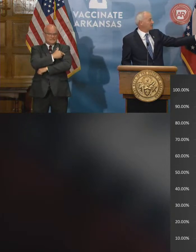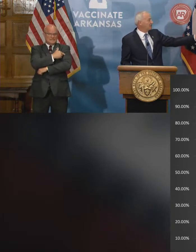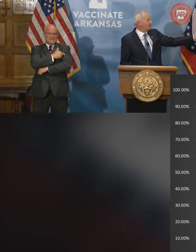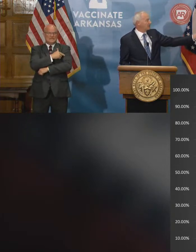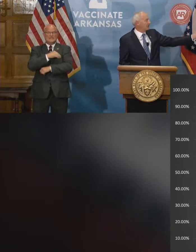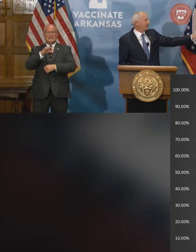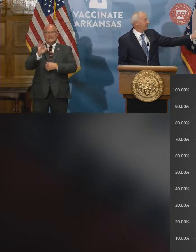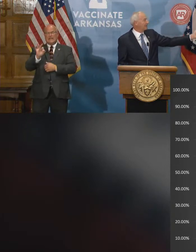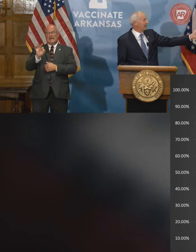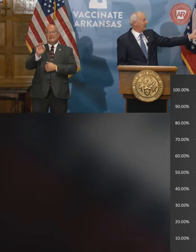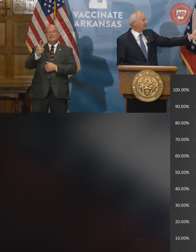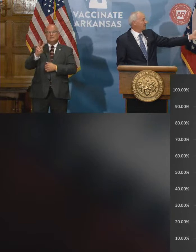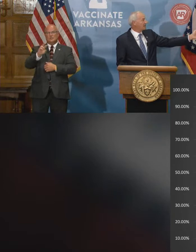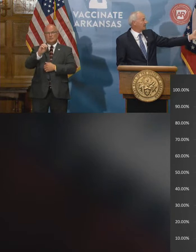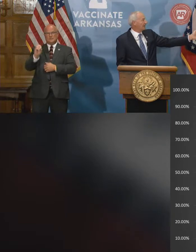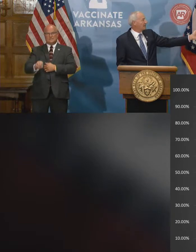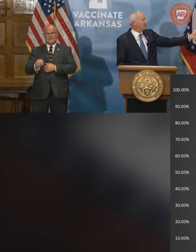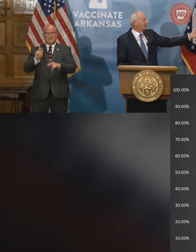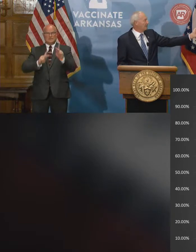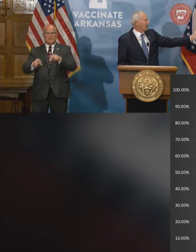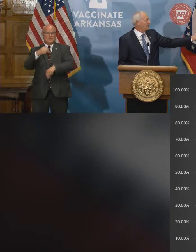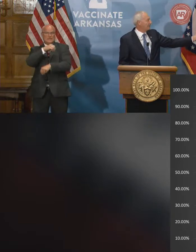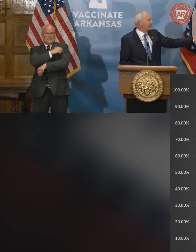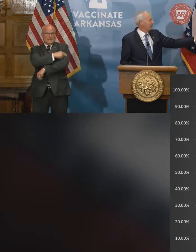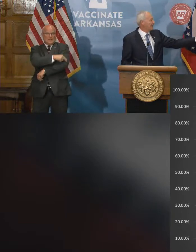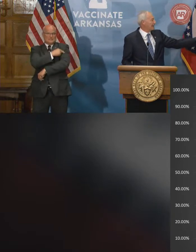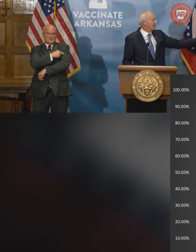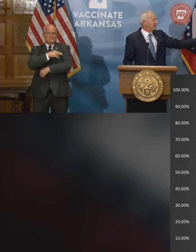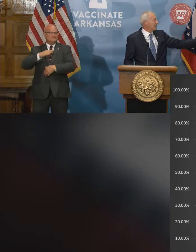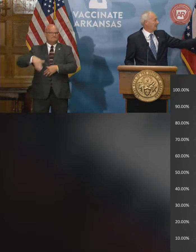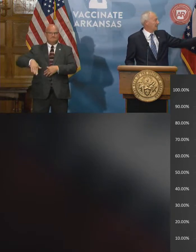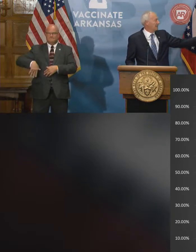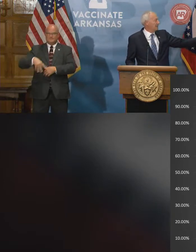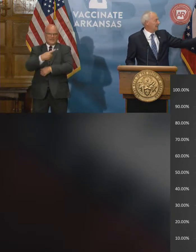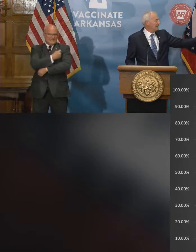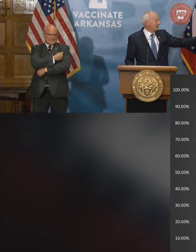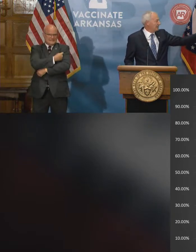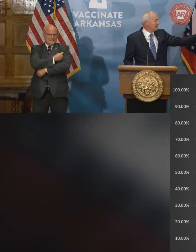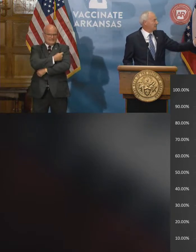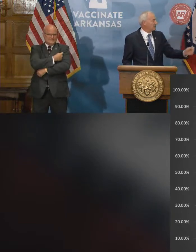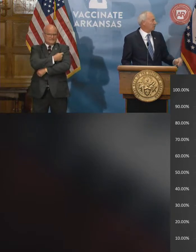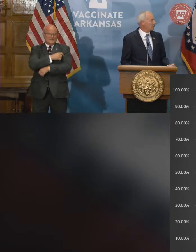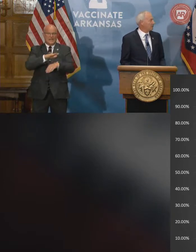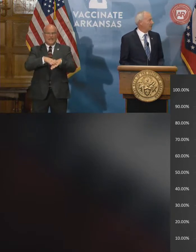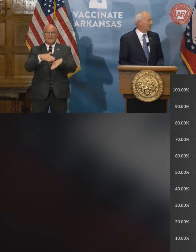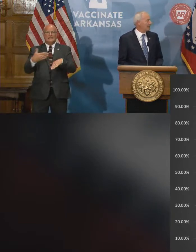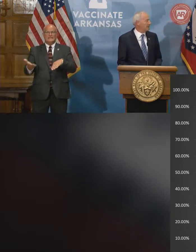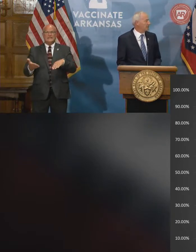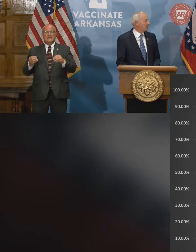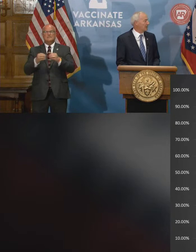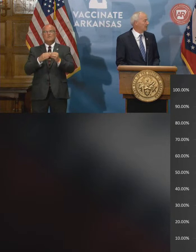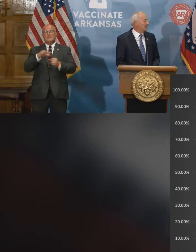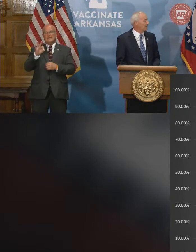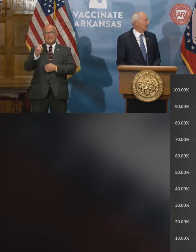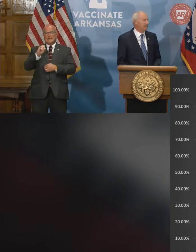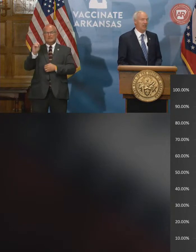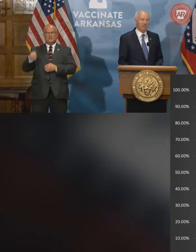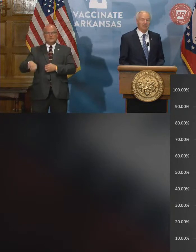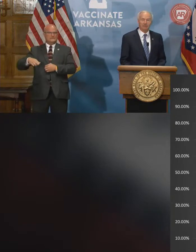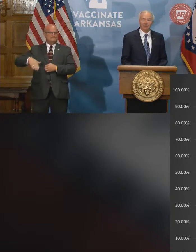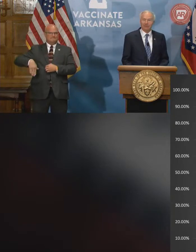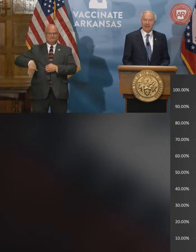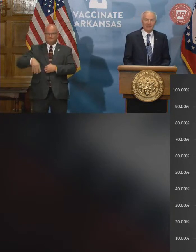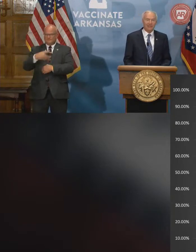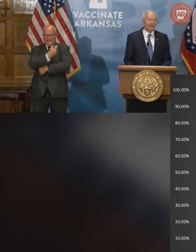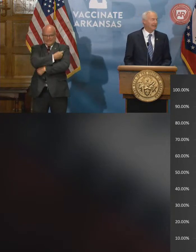over 92% of the hospitalizations have not been fully vaccinated, and the deaths, of course, over 90% have